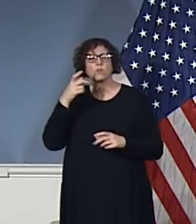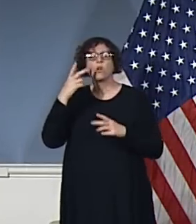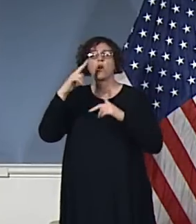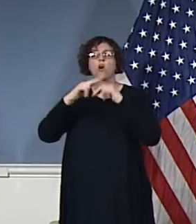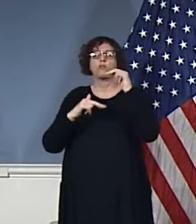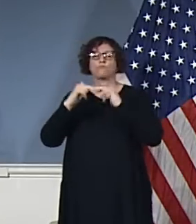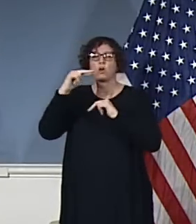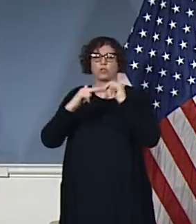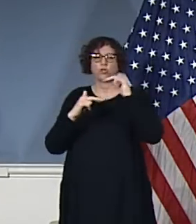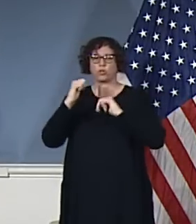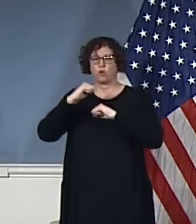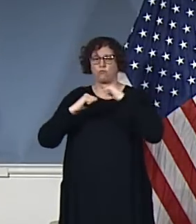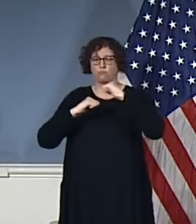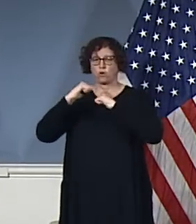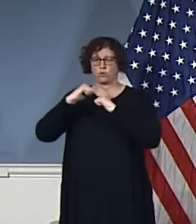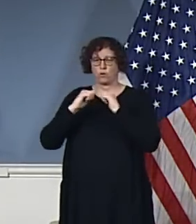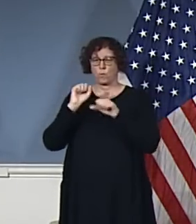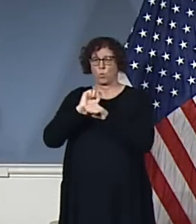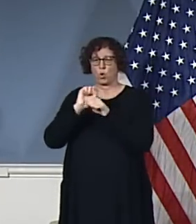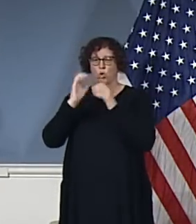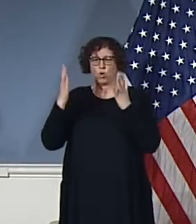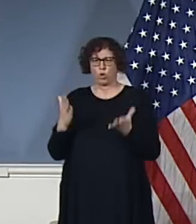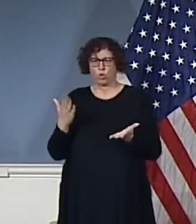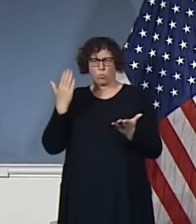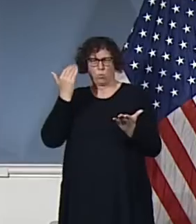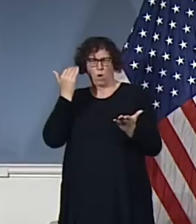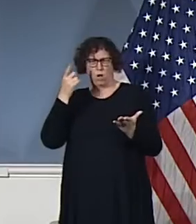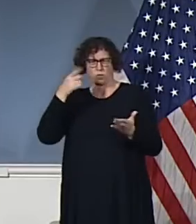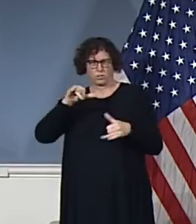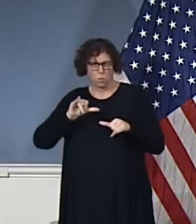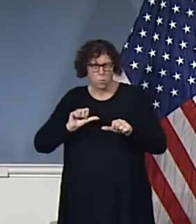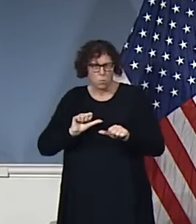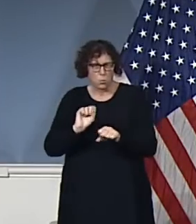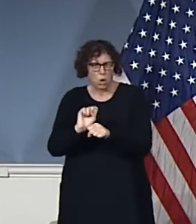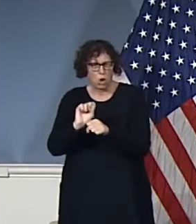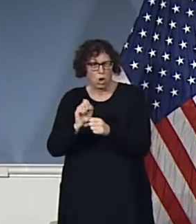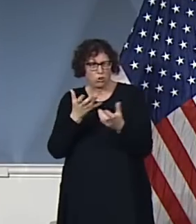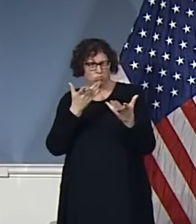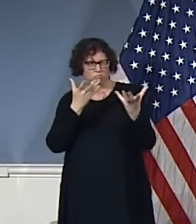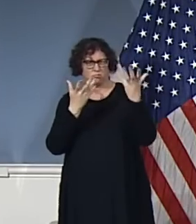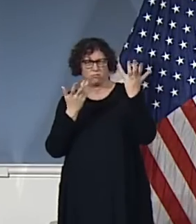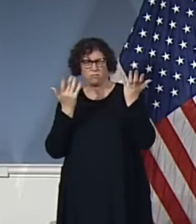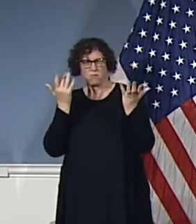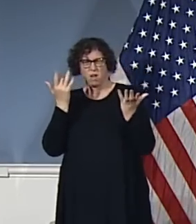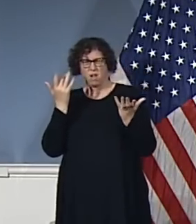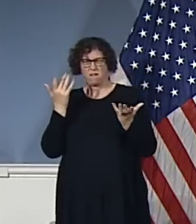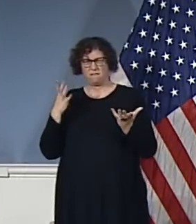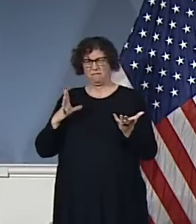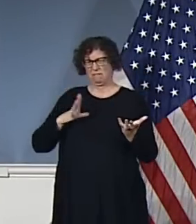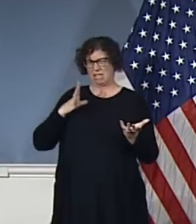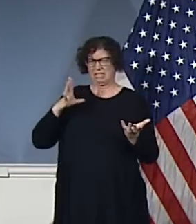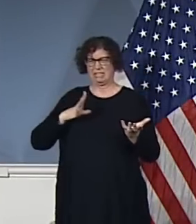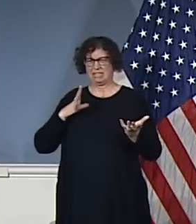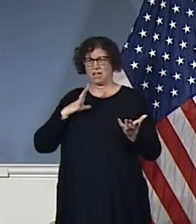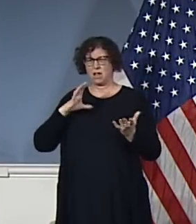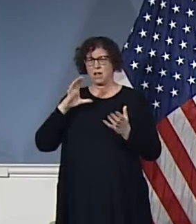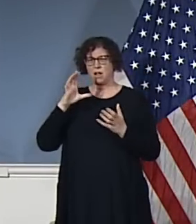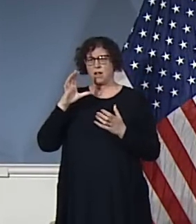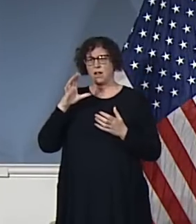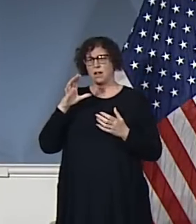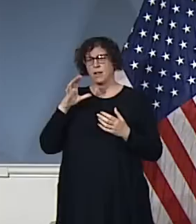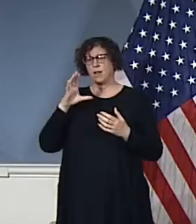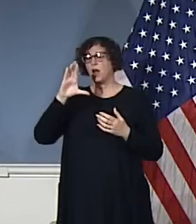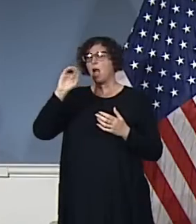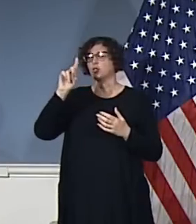and offices. They're cramming into an elevator to go up 50 stories to work on a luxury condo right now. And they want to know why the DOB is not shutting